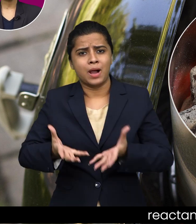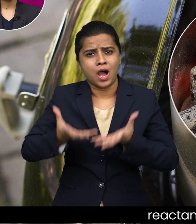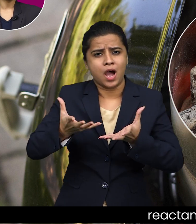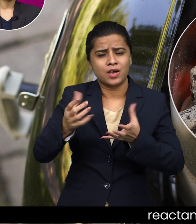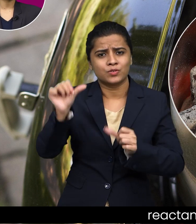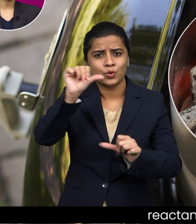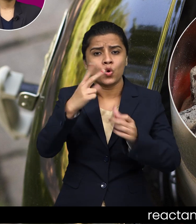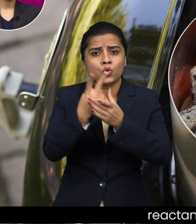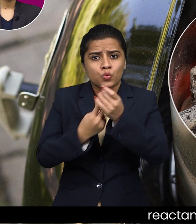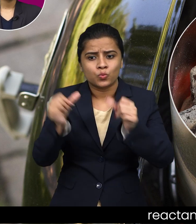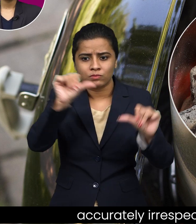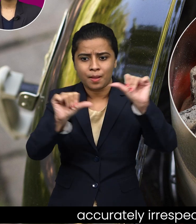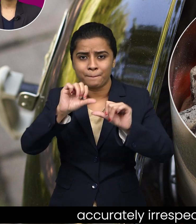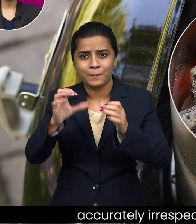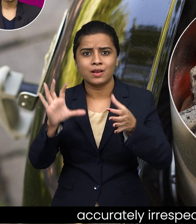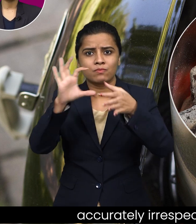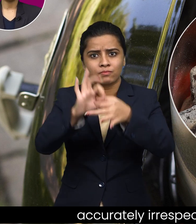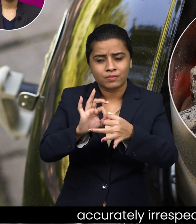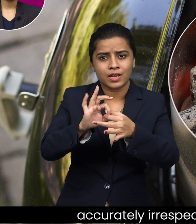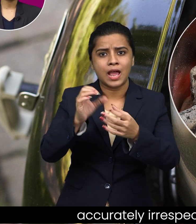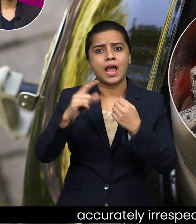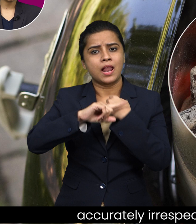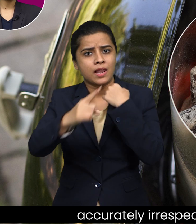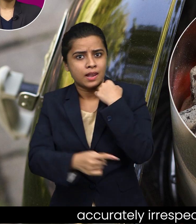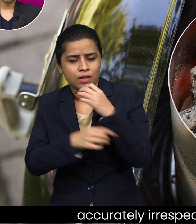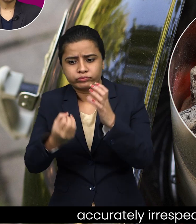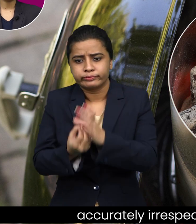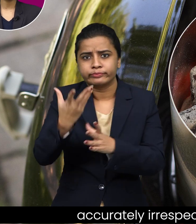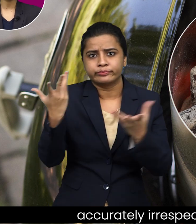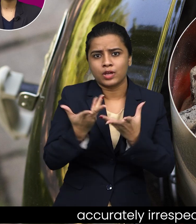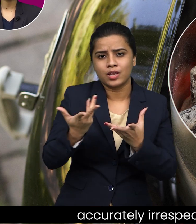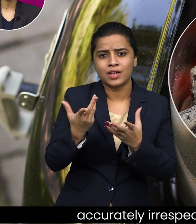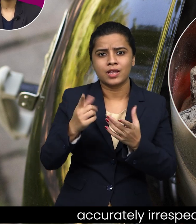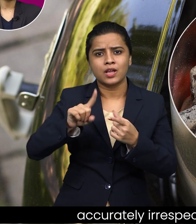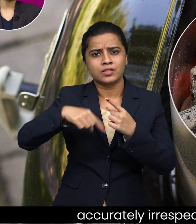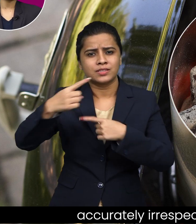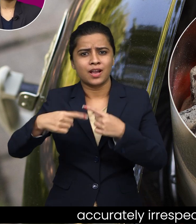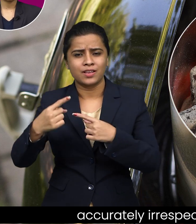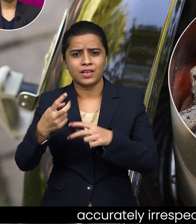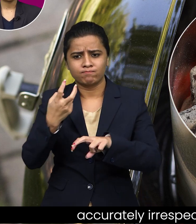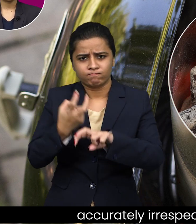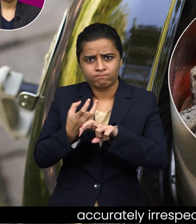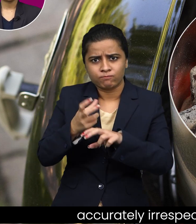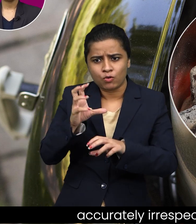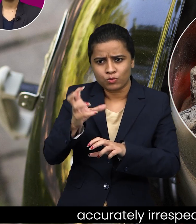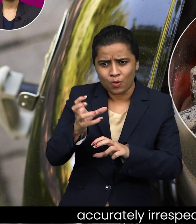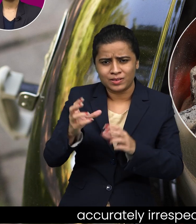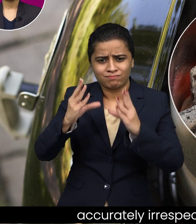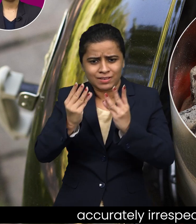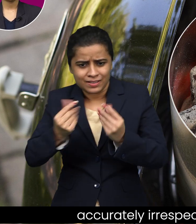and products accurately irrespective of their physical states.